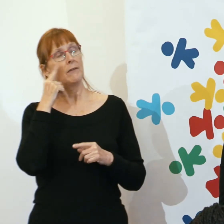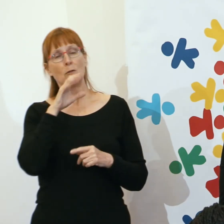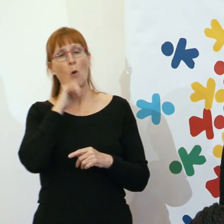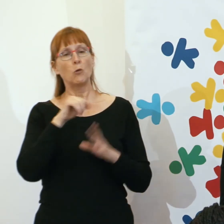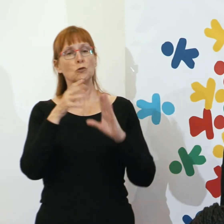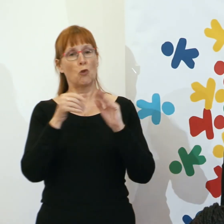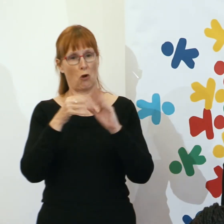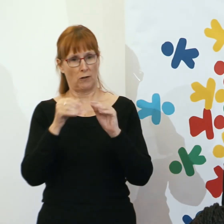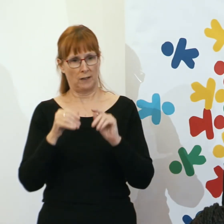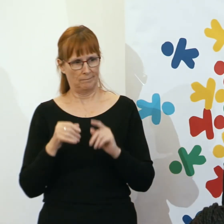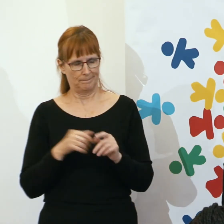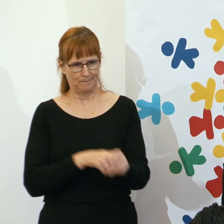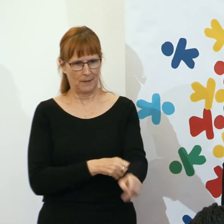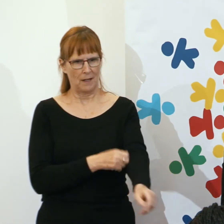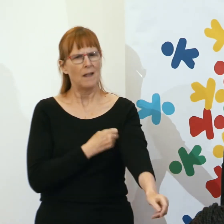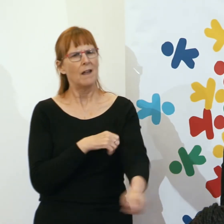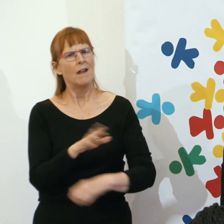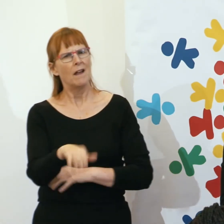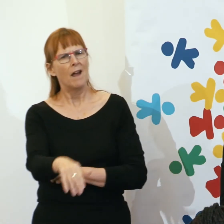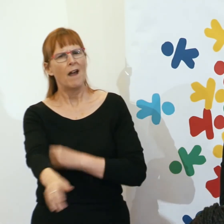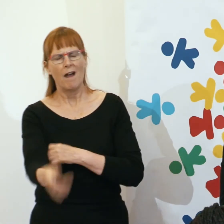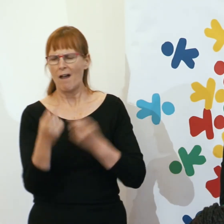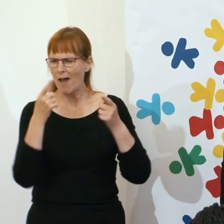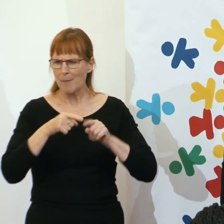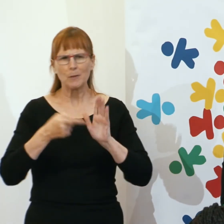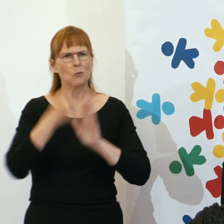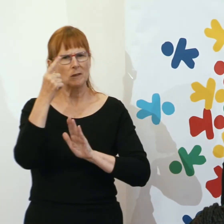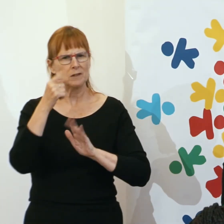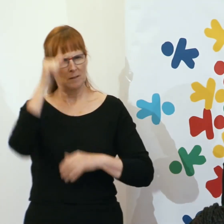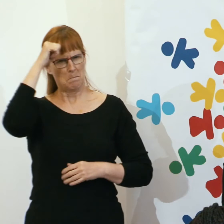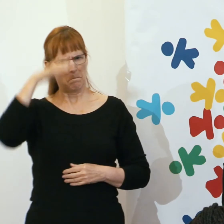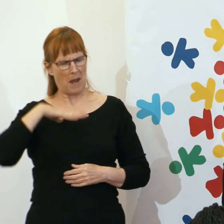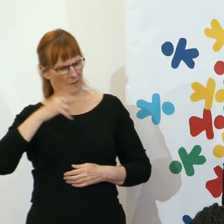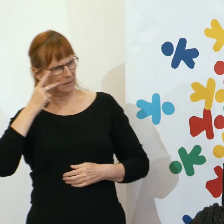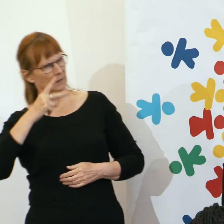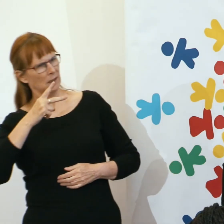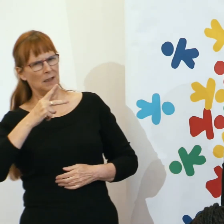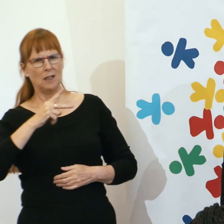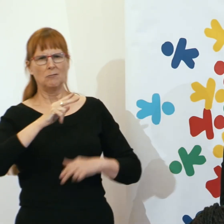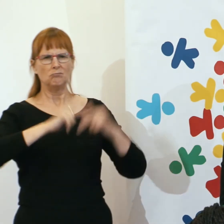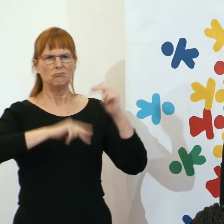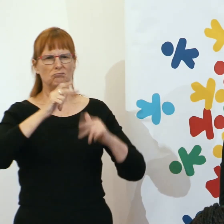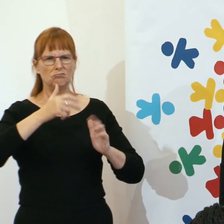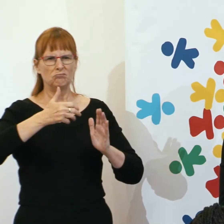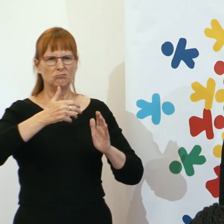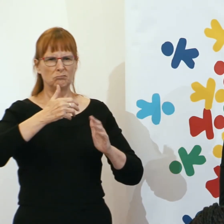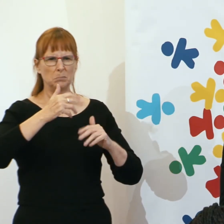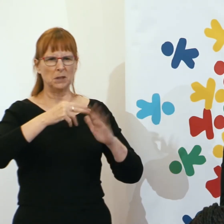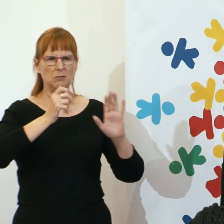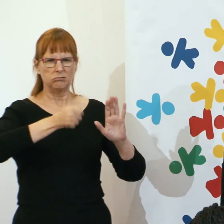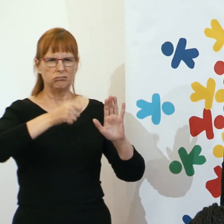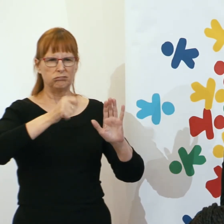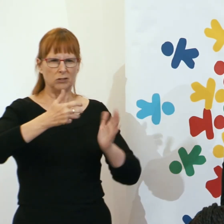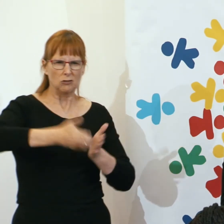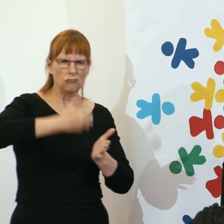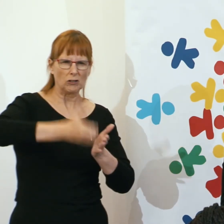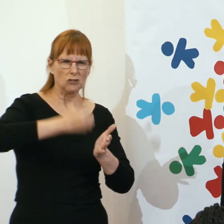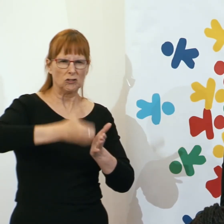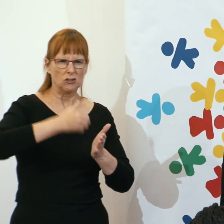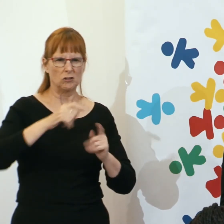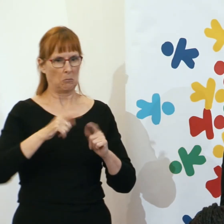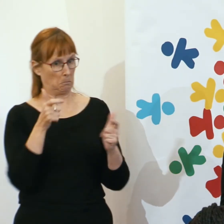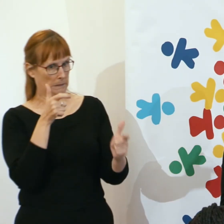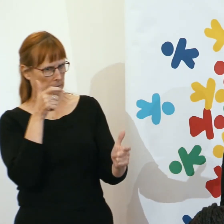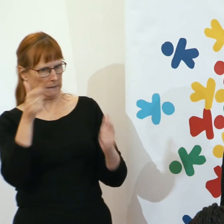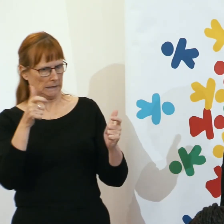There's a man who comes upon a construction site. It's a huge project, and the size of it sparks